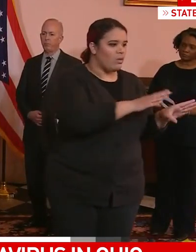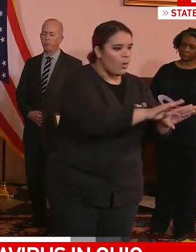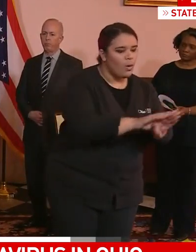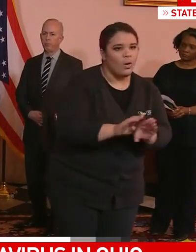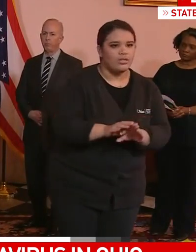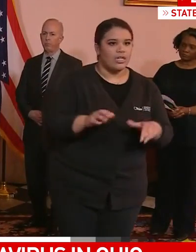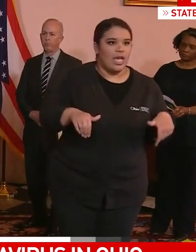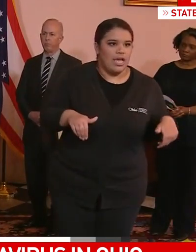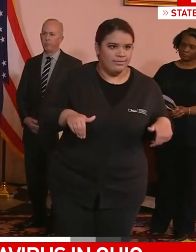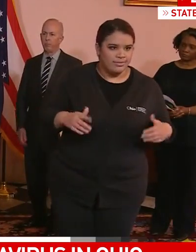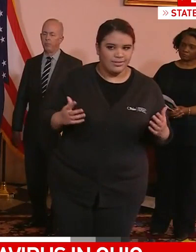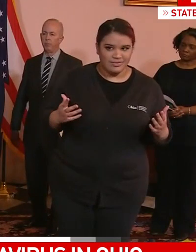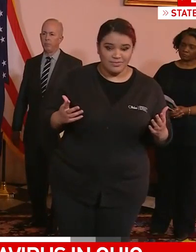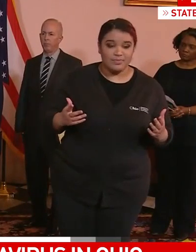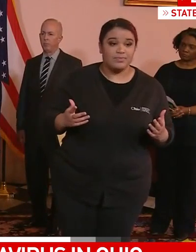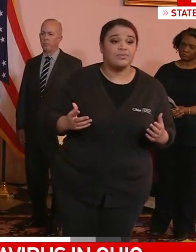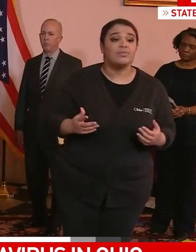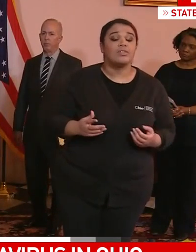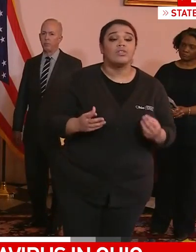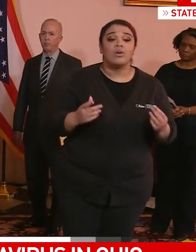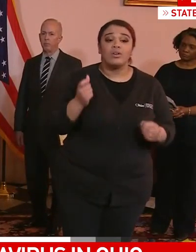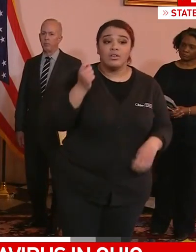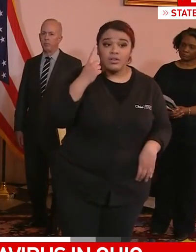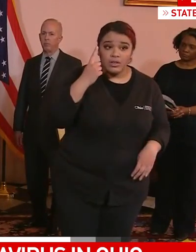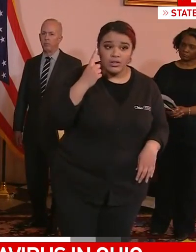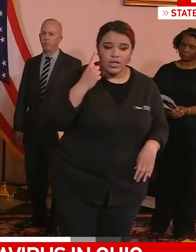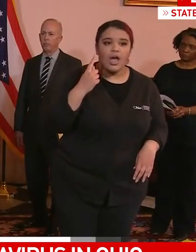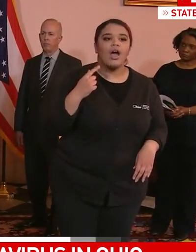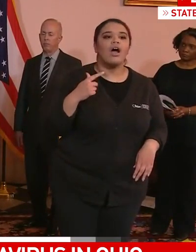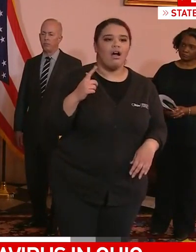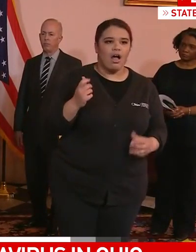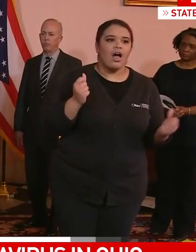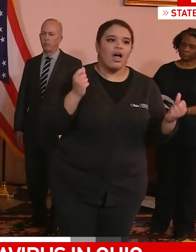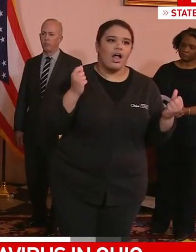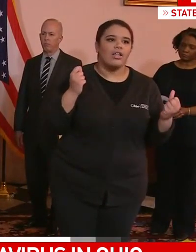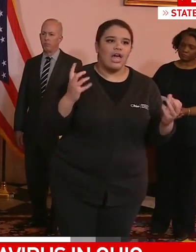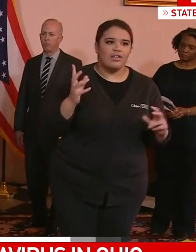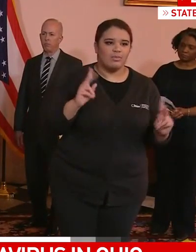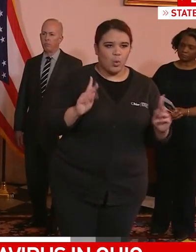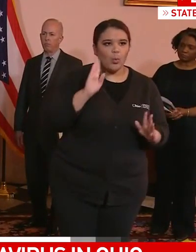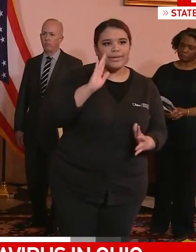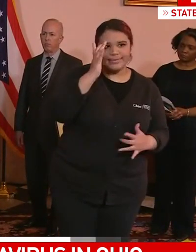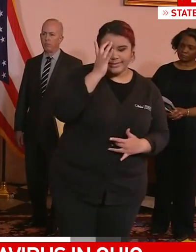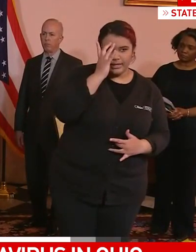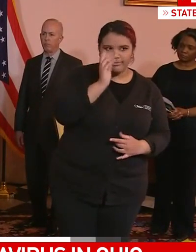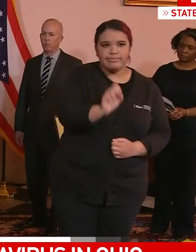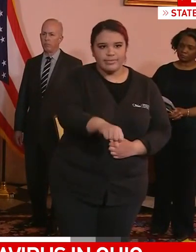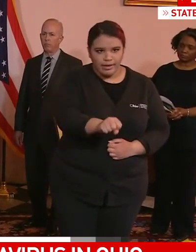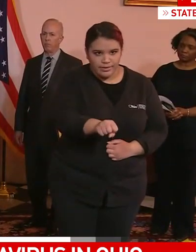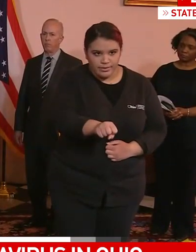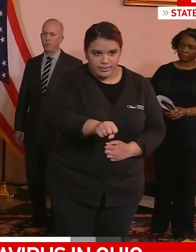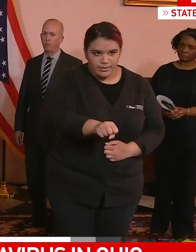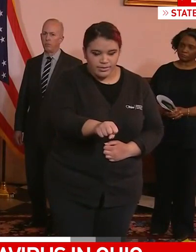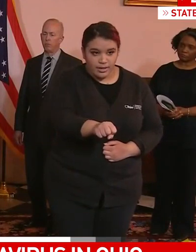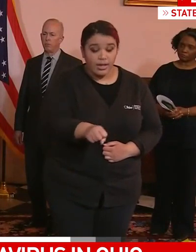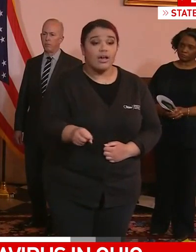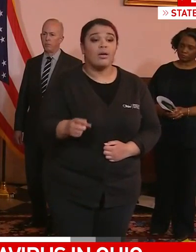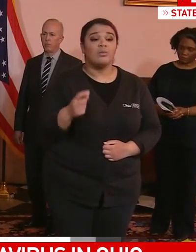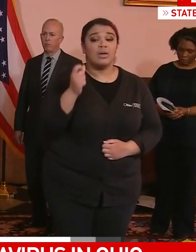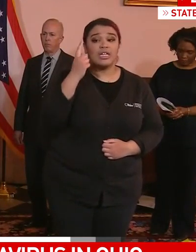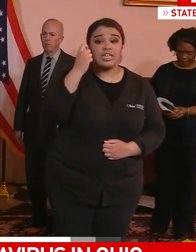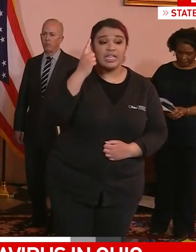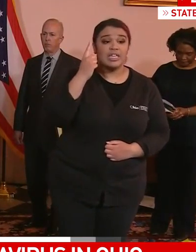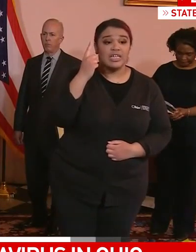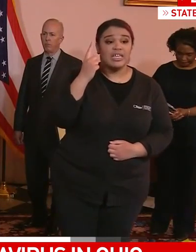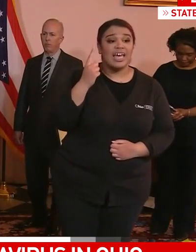no scenario now by which we won't have a surge. But if we did nothing, the estimates were